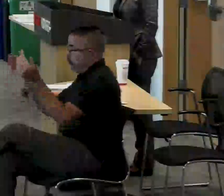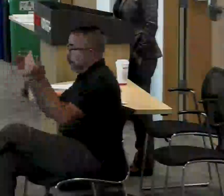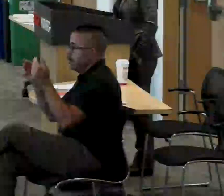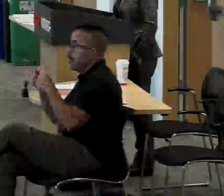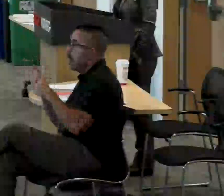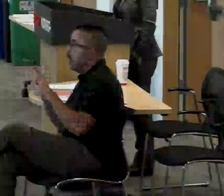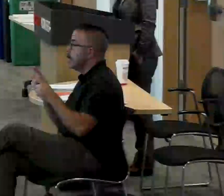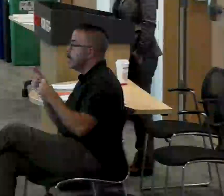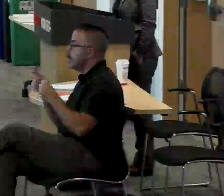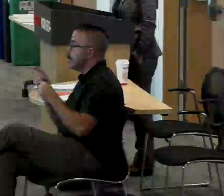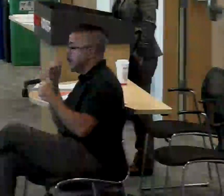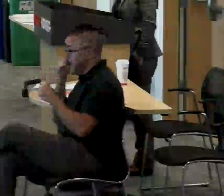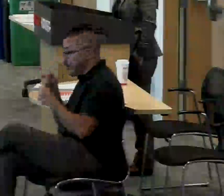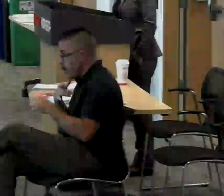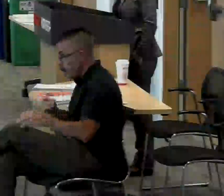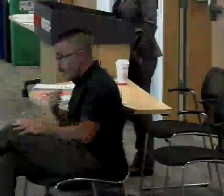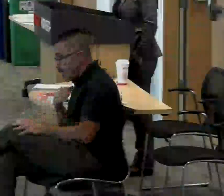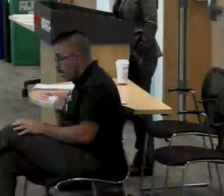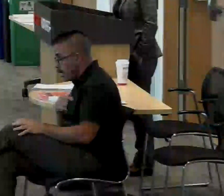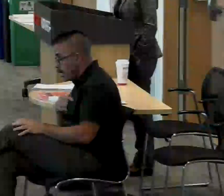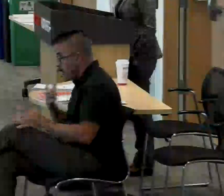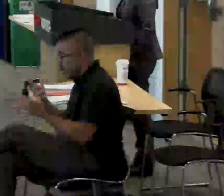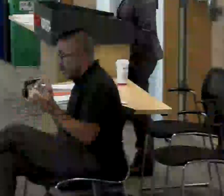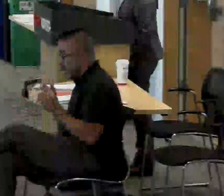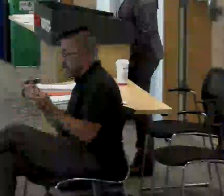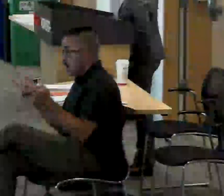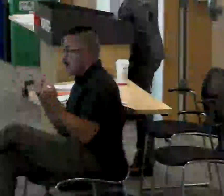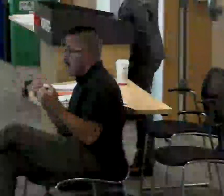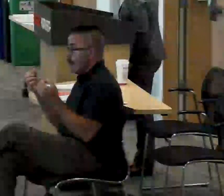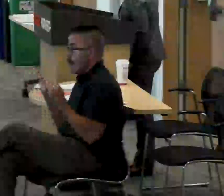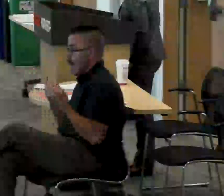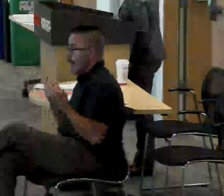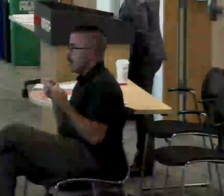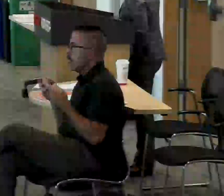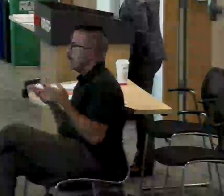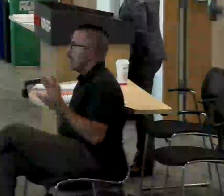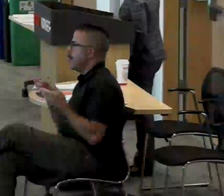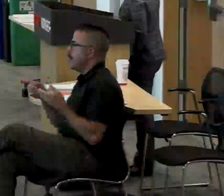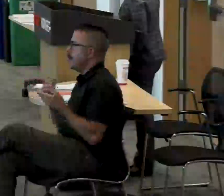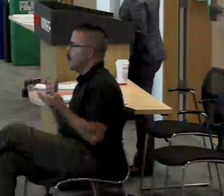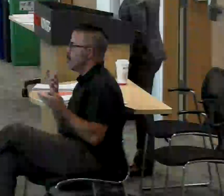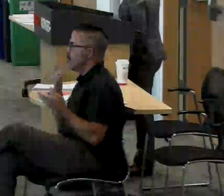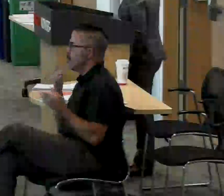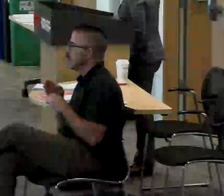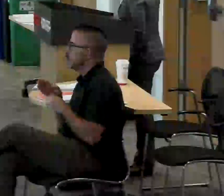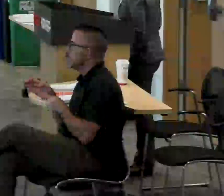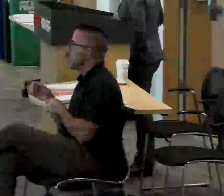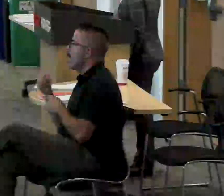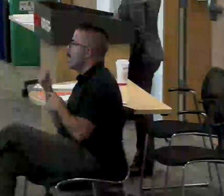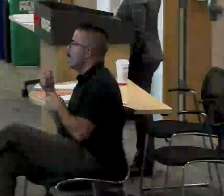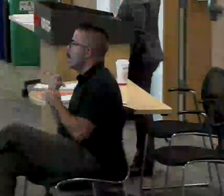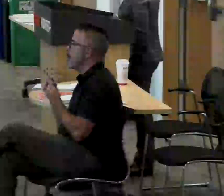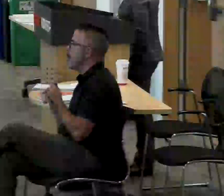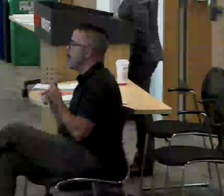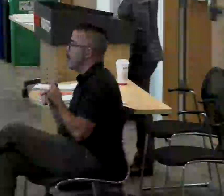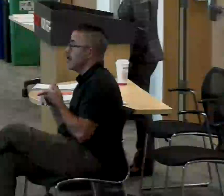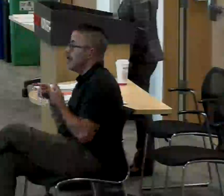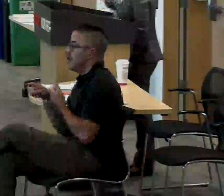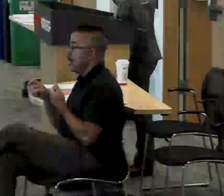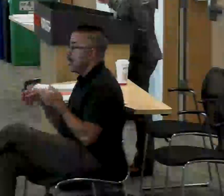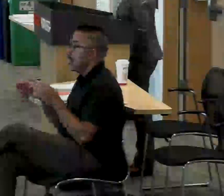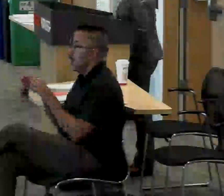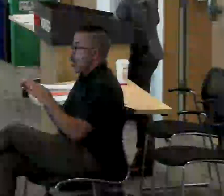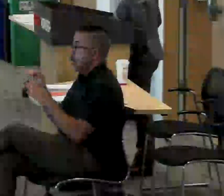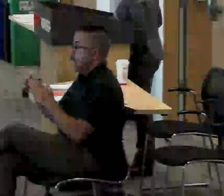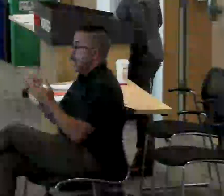But if you like us and want to come back, or maybe you like a different program in 6 months or a year, you would have to close the account,